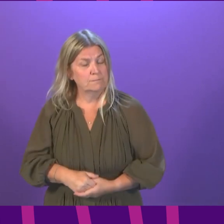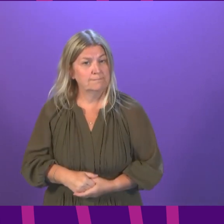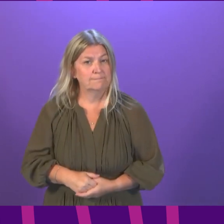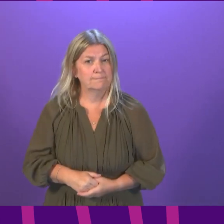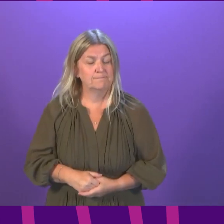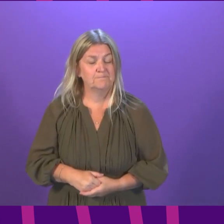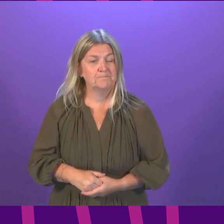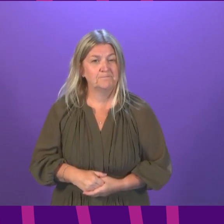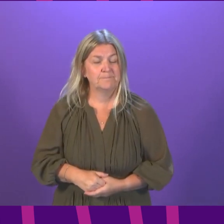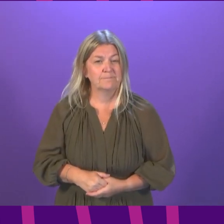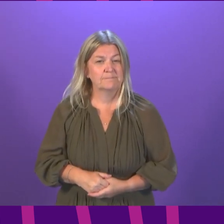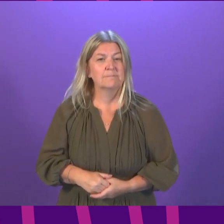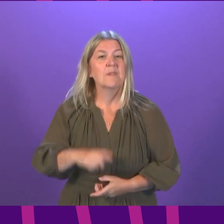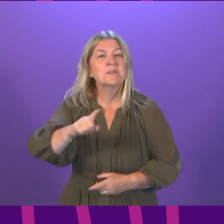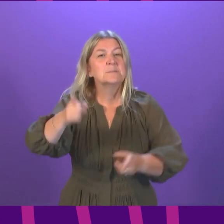First Minister.